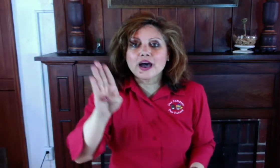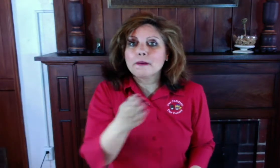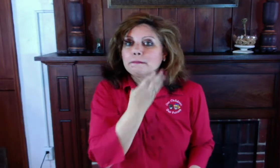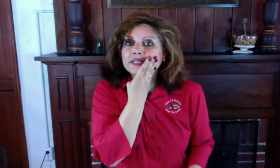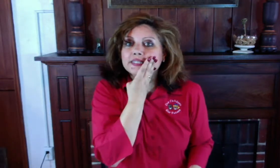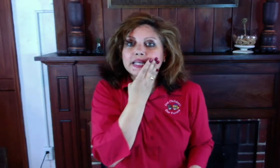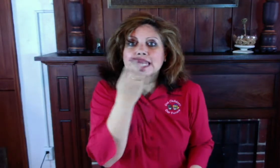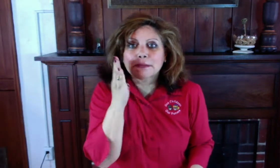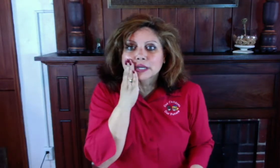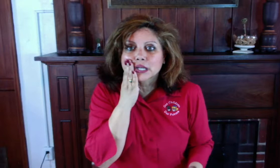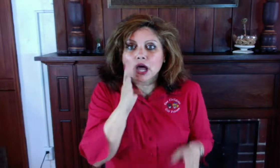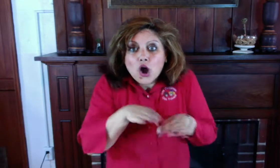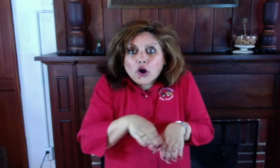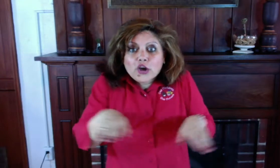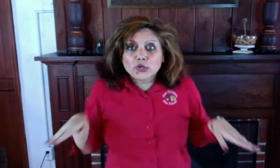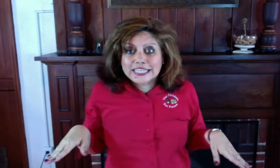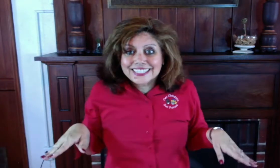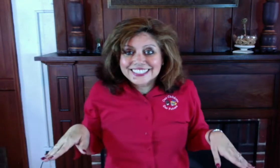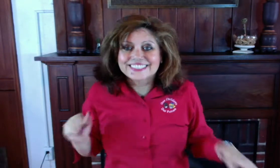Brenda places a napkin on her knee.